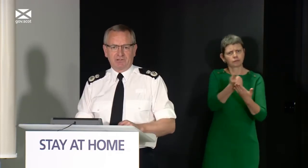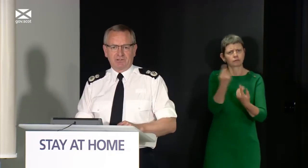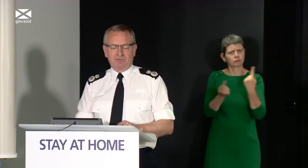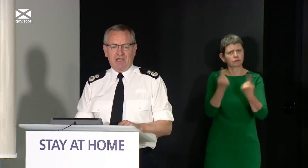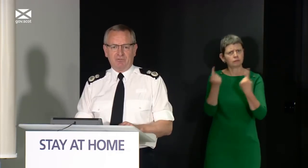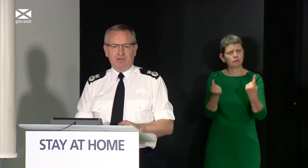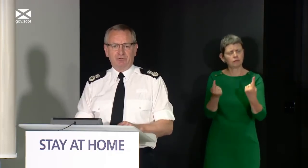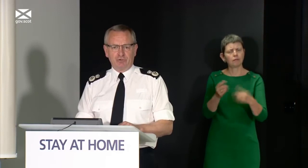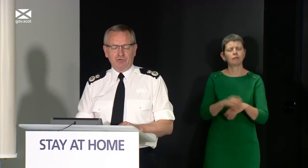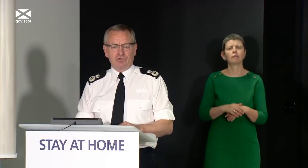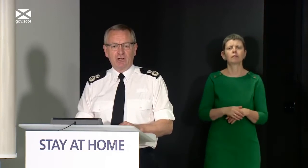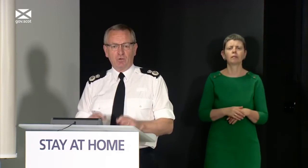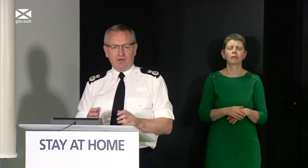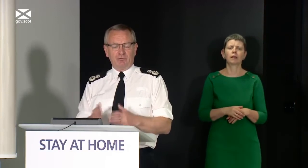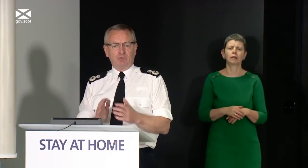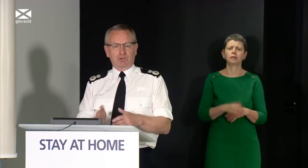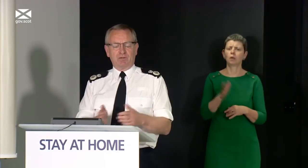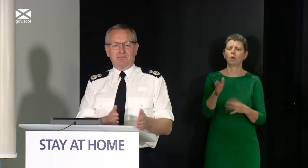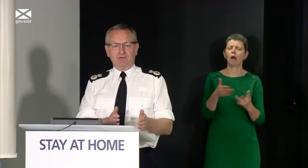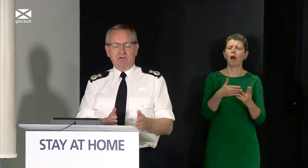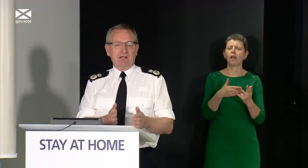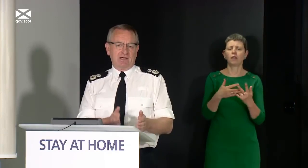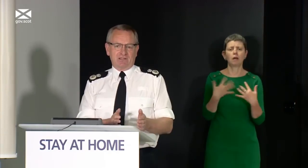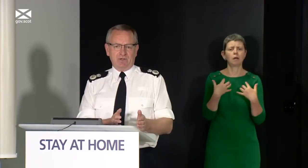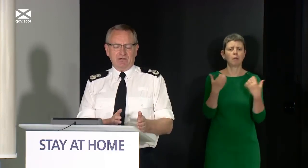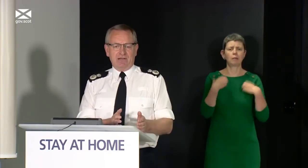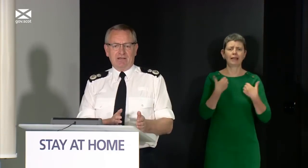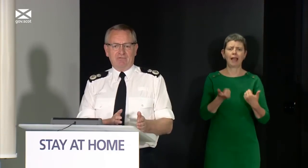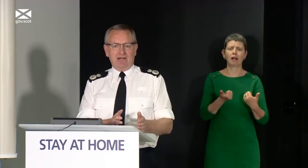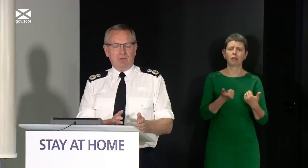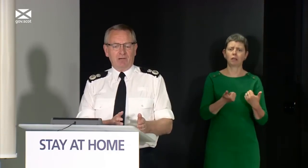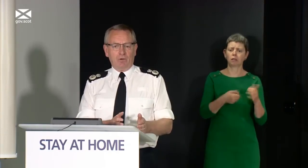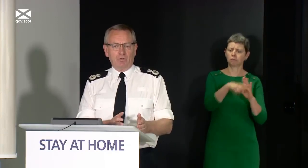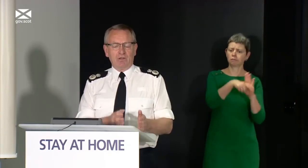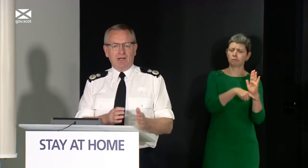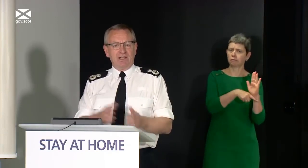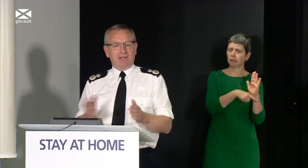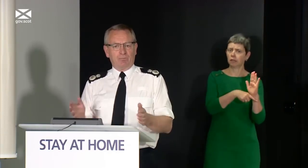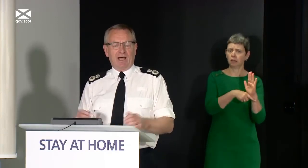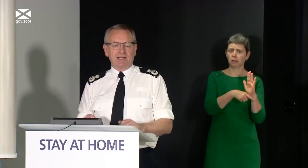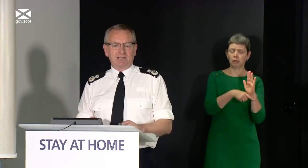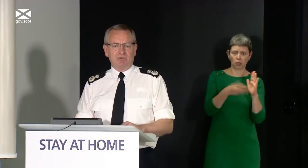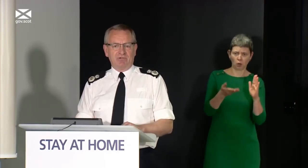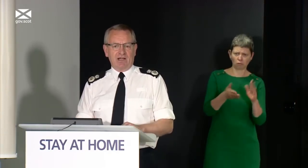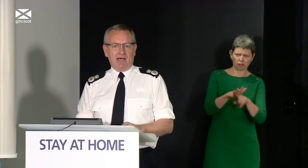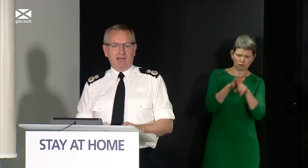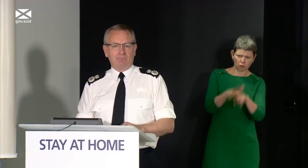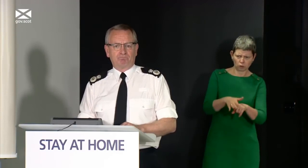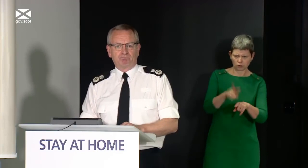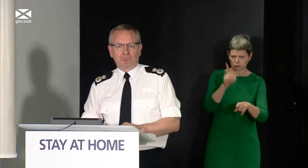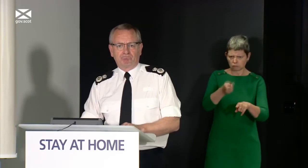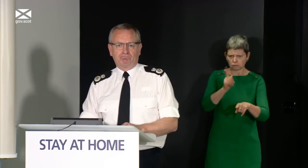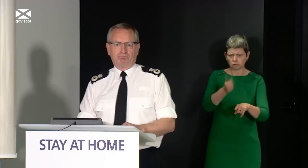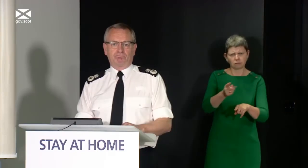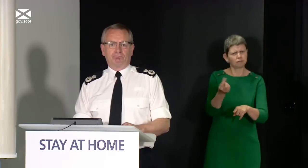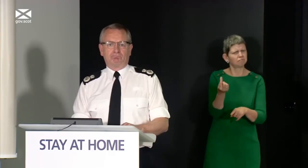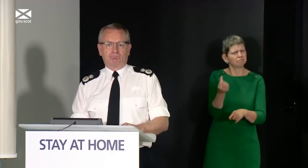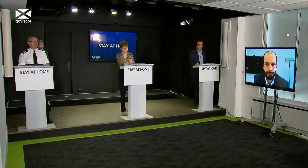public health initiatives that have been introduced, where enforcement has been very minimal and yet compliance has been very high.